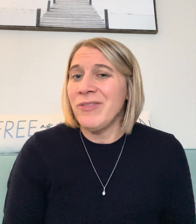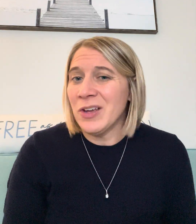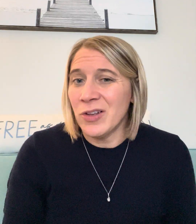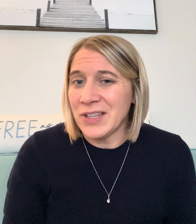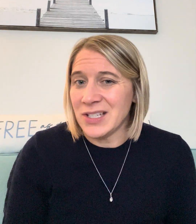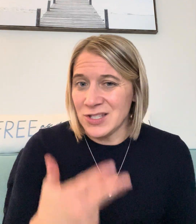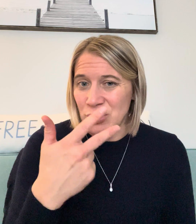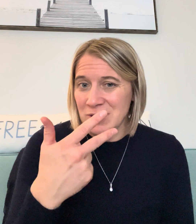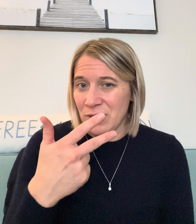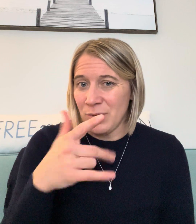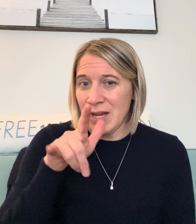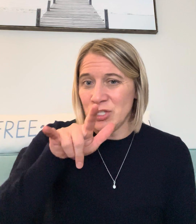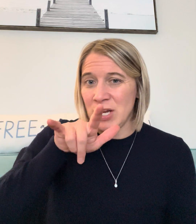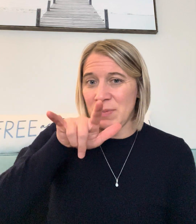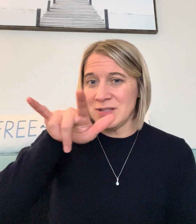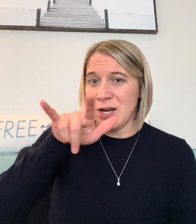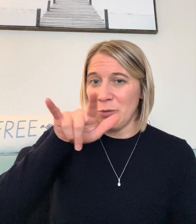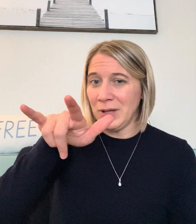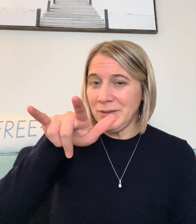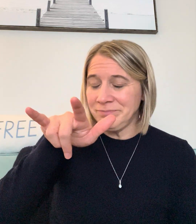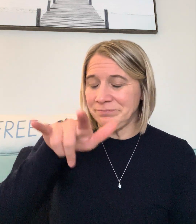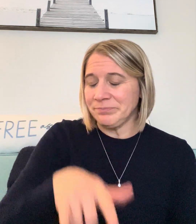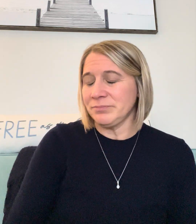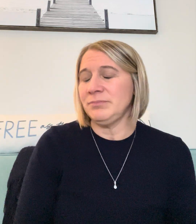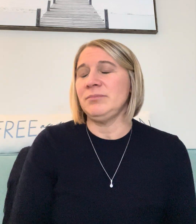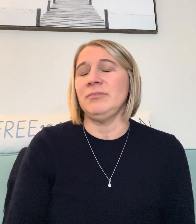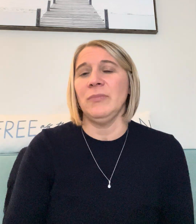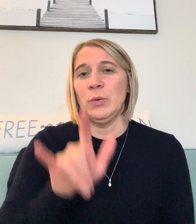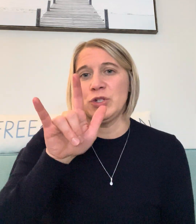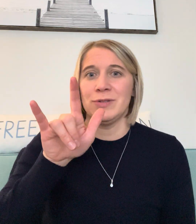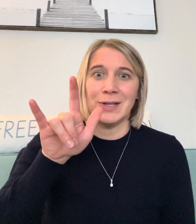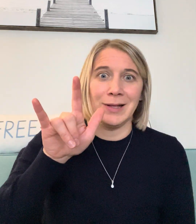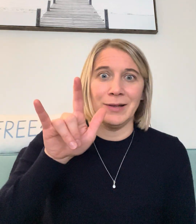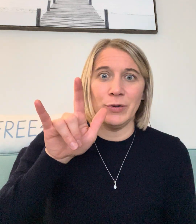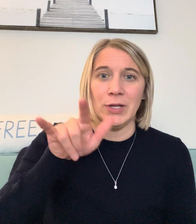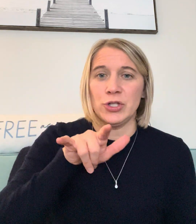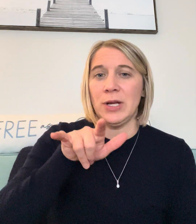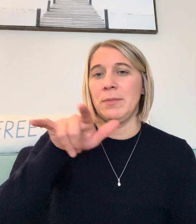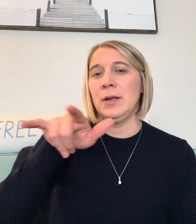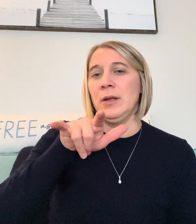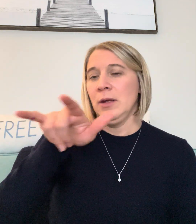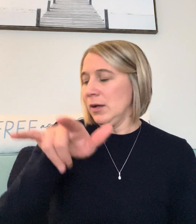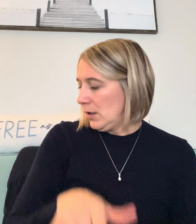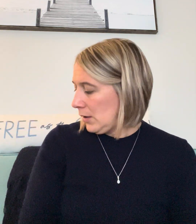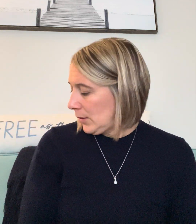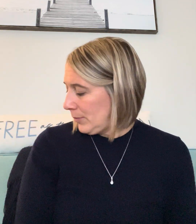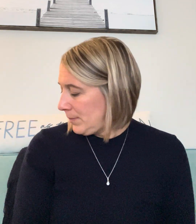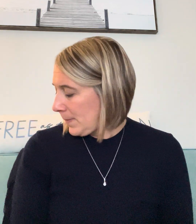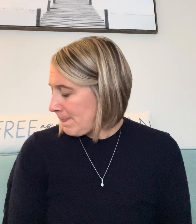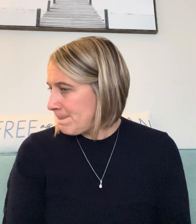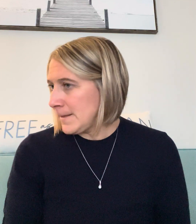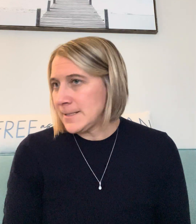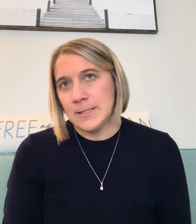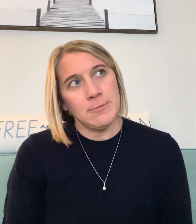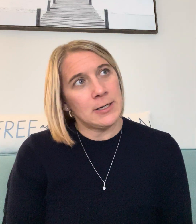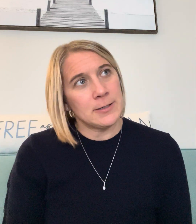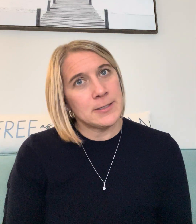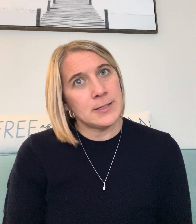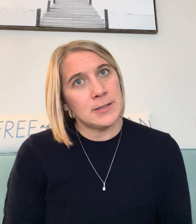vehicle that doesn't use that 3 hand shape is an airplane, which uses the I love you hand shape. Let's see what else. Oh,